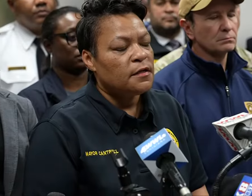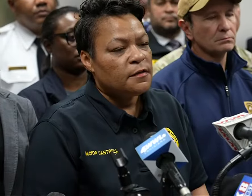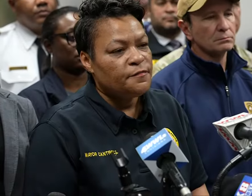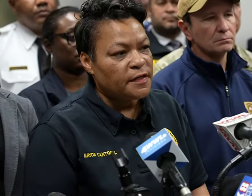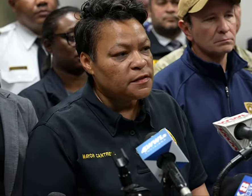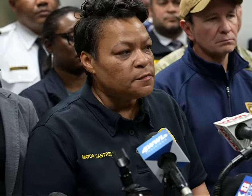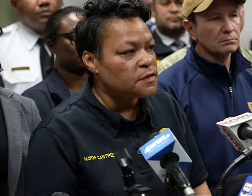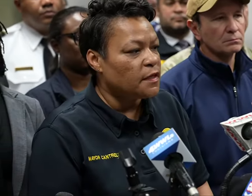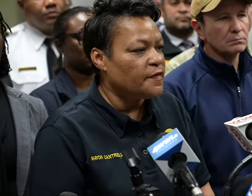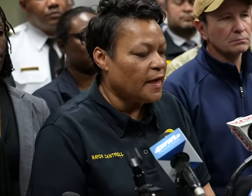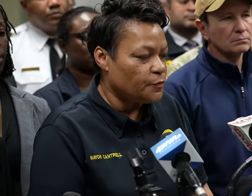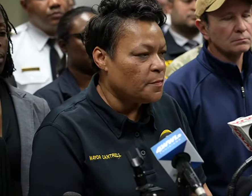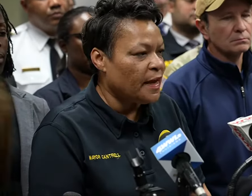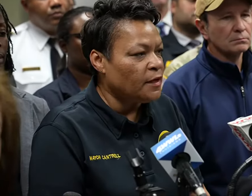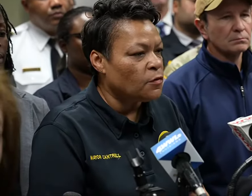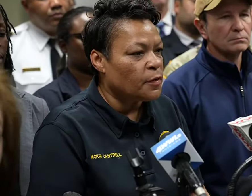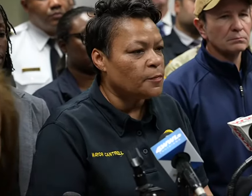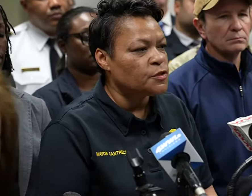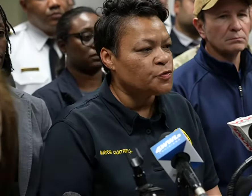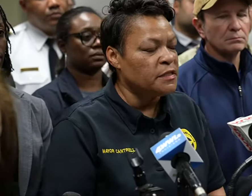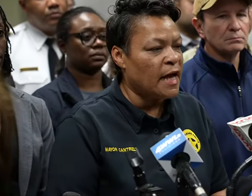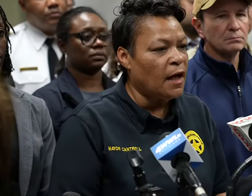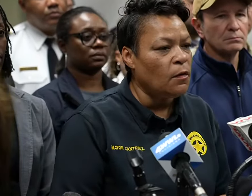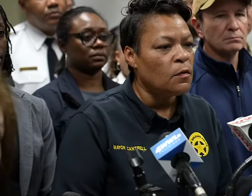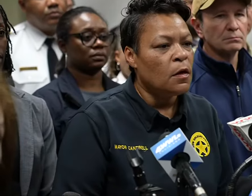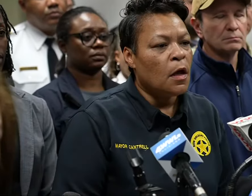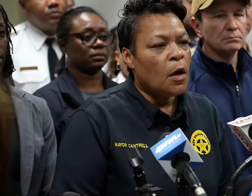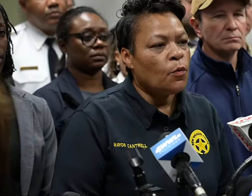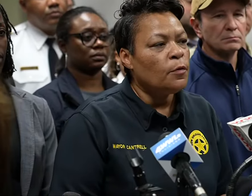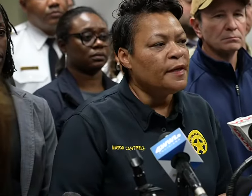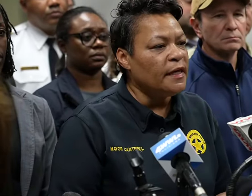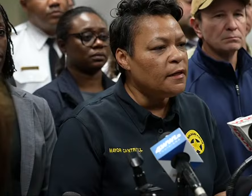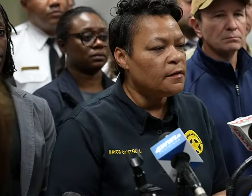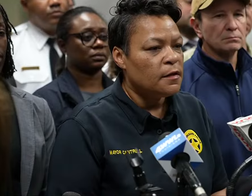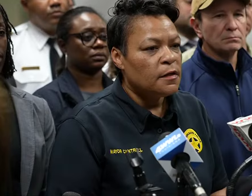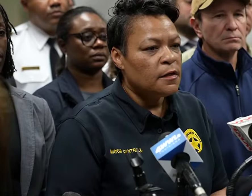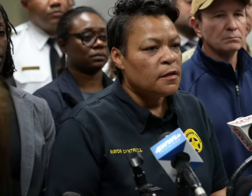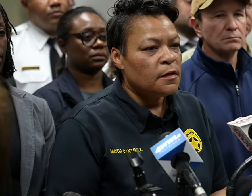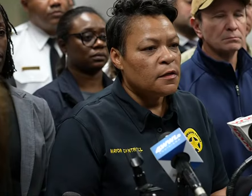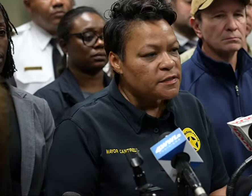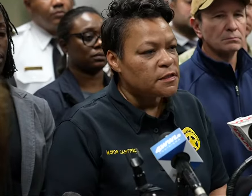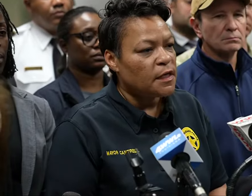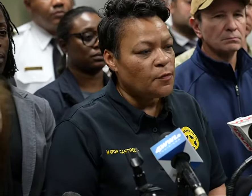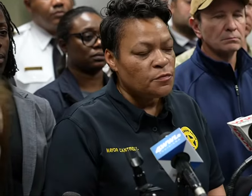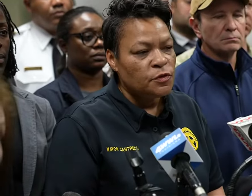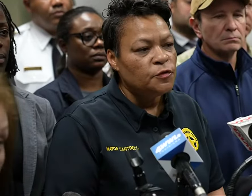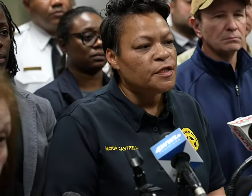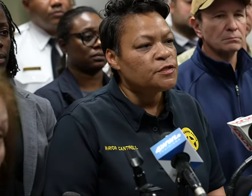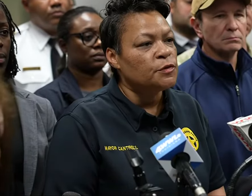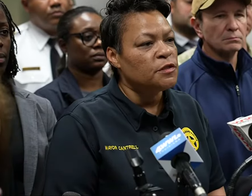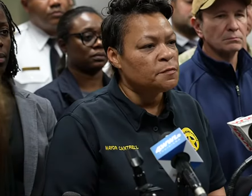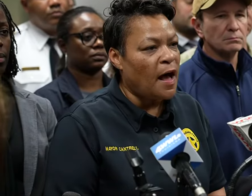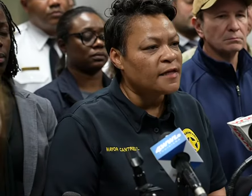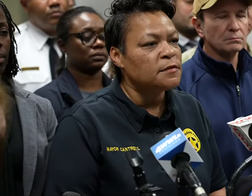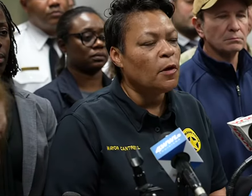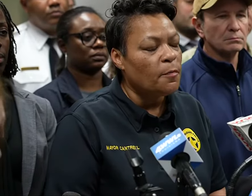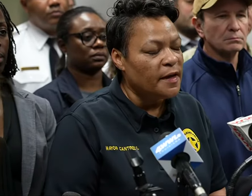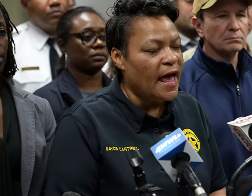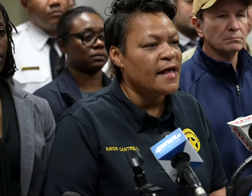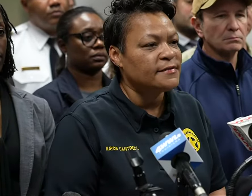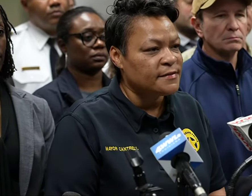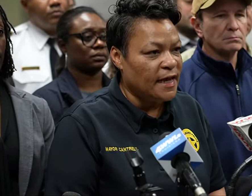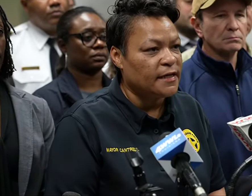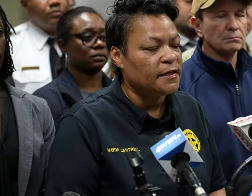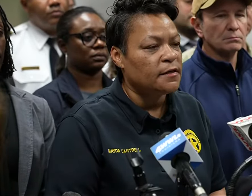that victims that remain on Bourbon Street now will be serviced and removed as soon as possible.